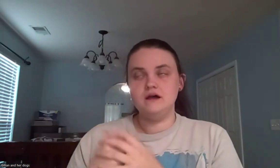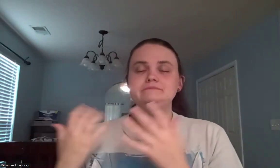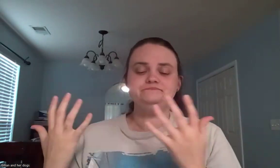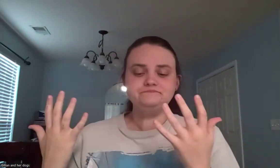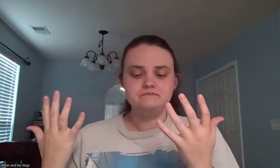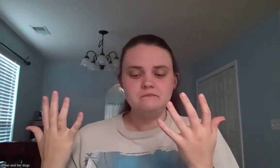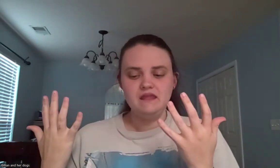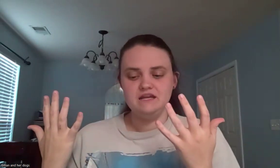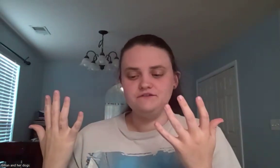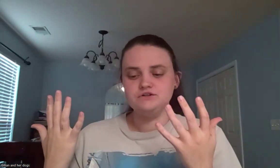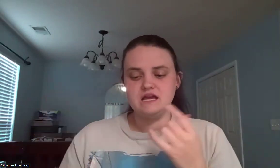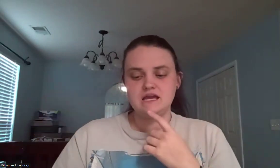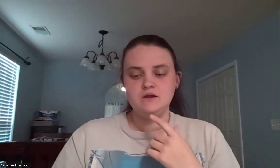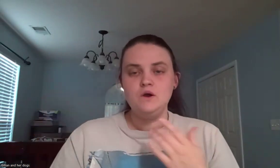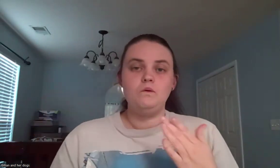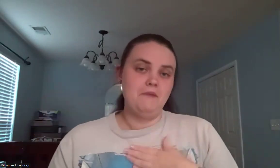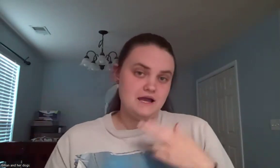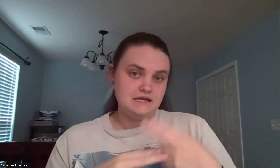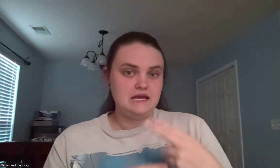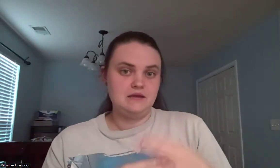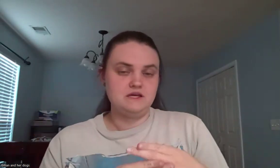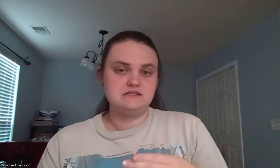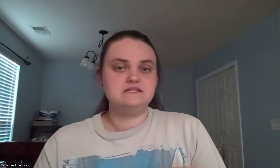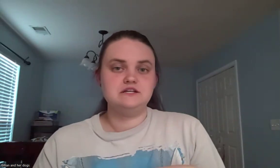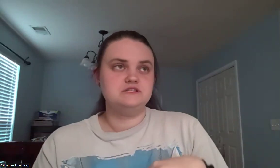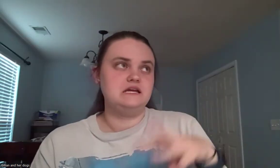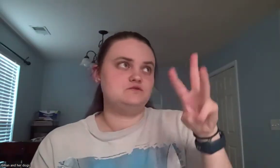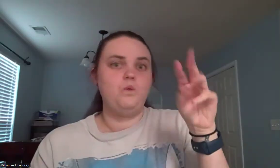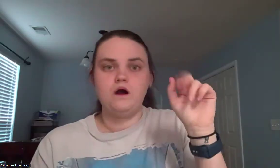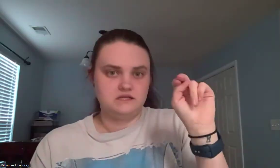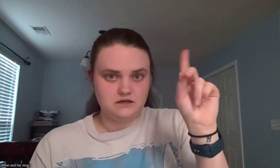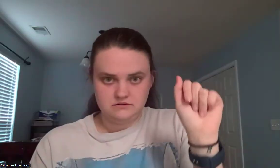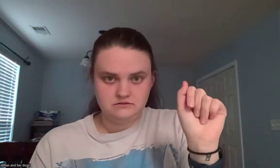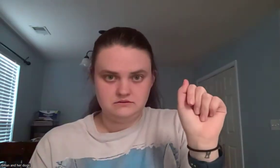someone, and if you're saying, well, my name is, and let's say you're saying it's Wanda,